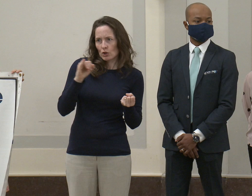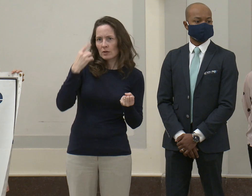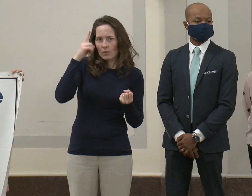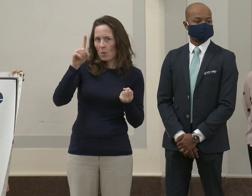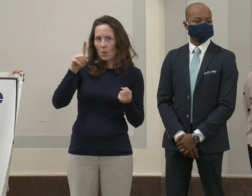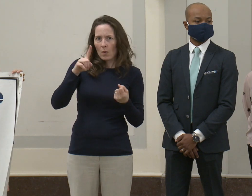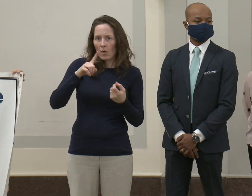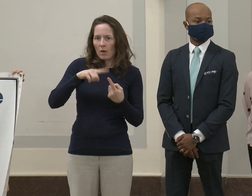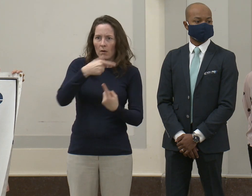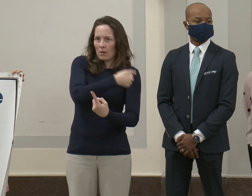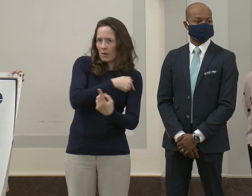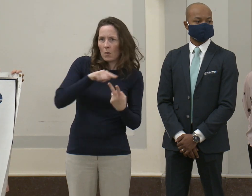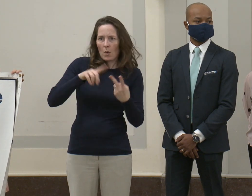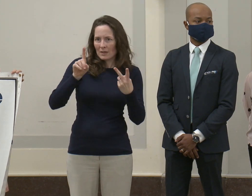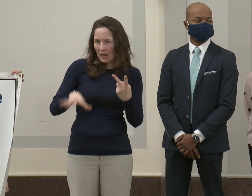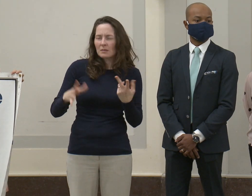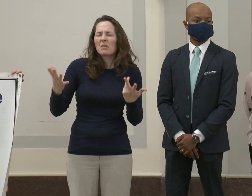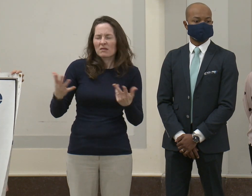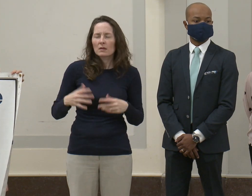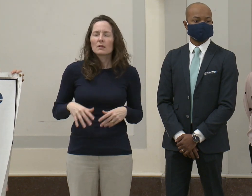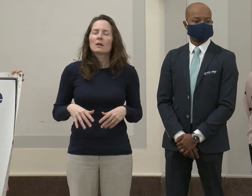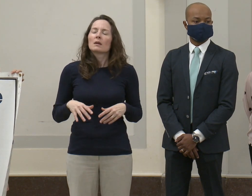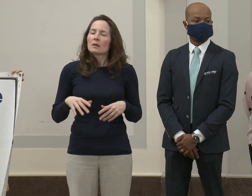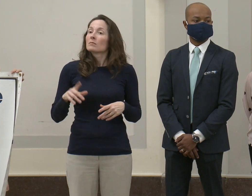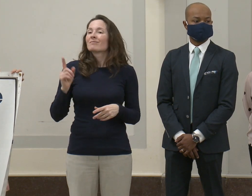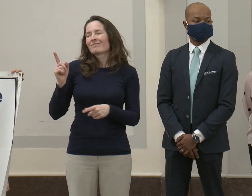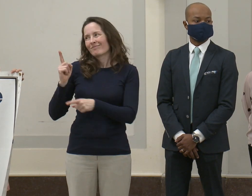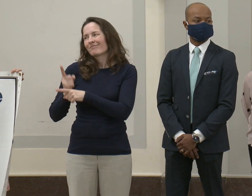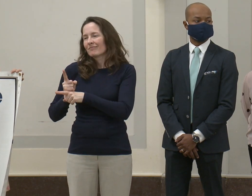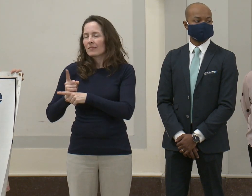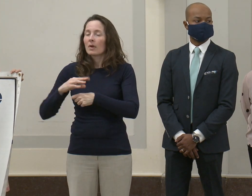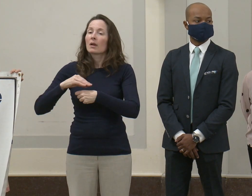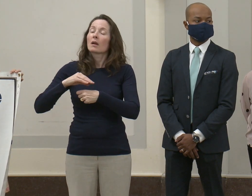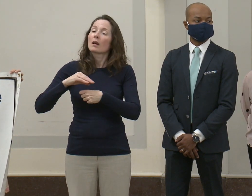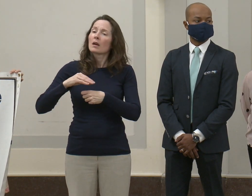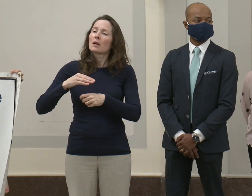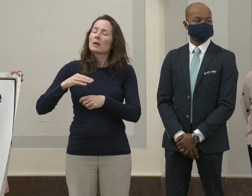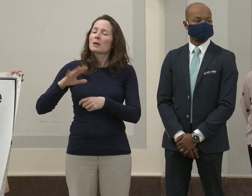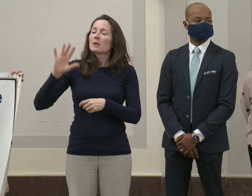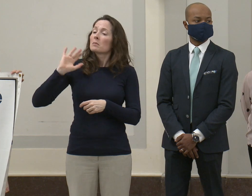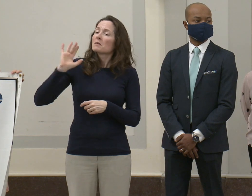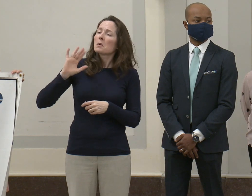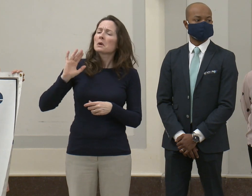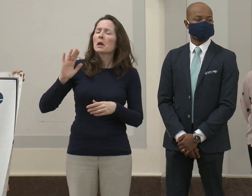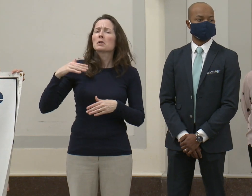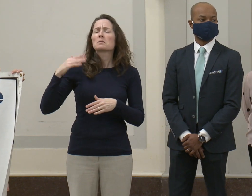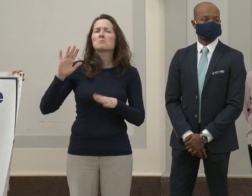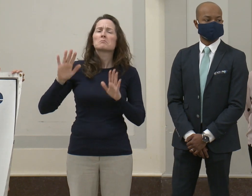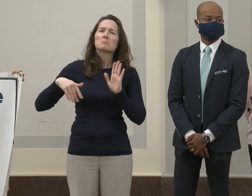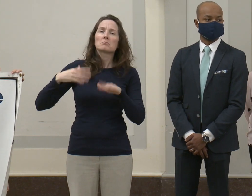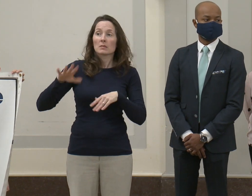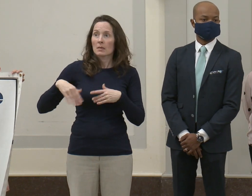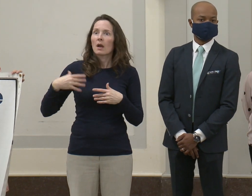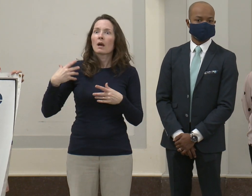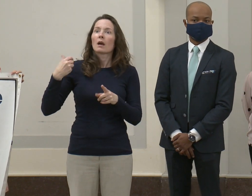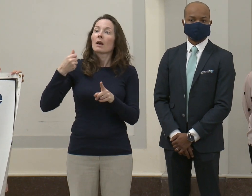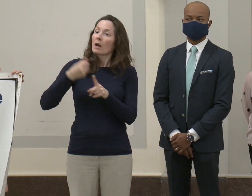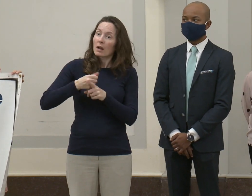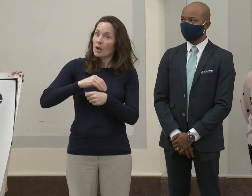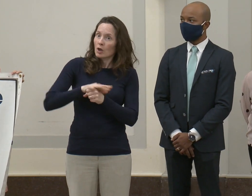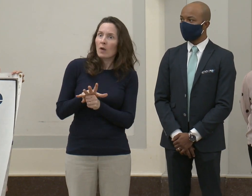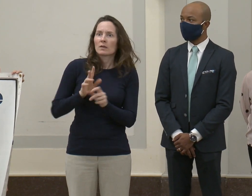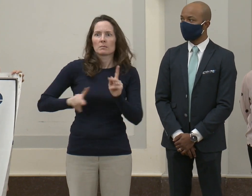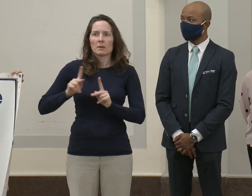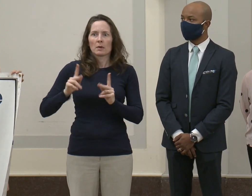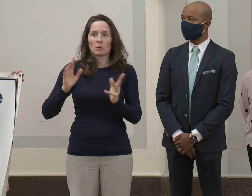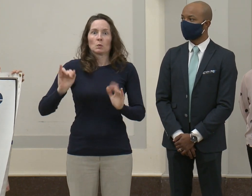when that's right front and center, the threat of a pandemic. You want to know you have health care coverage if you need it. Thank you. And then I